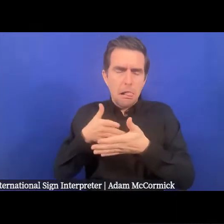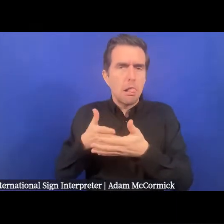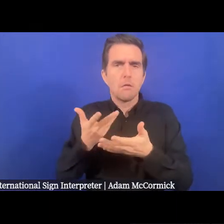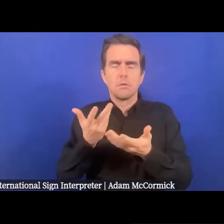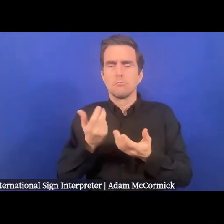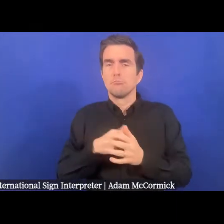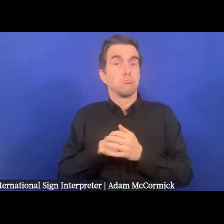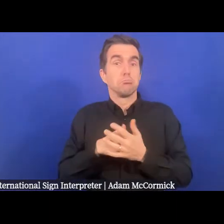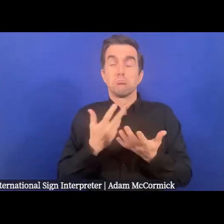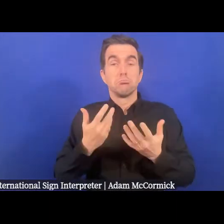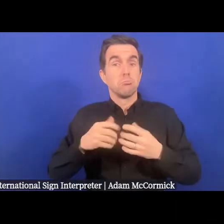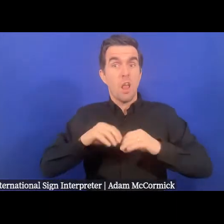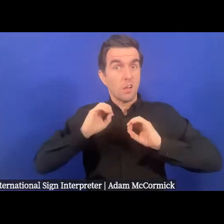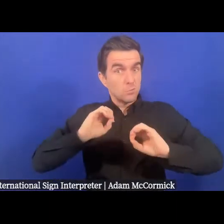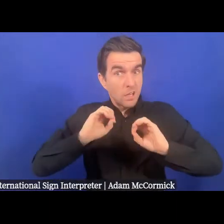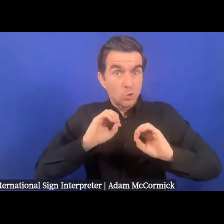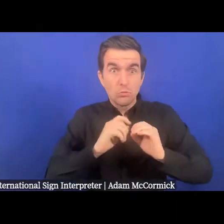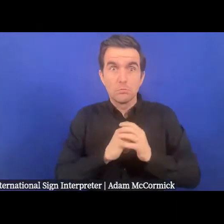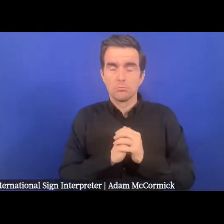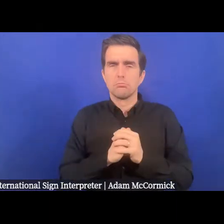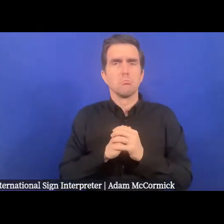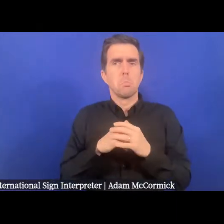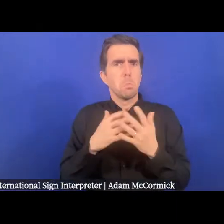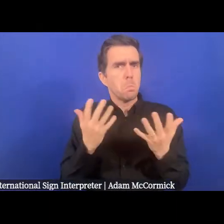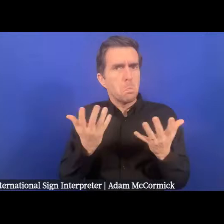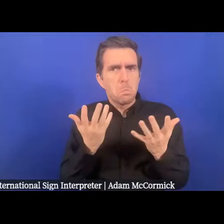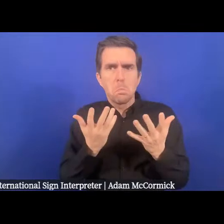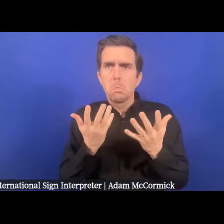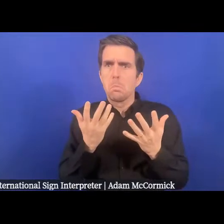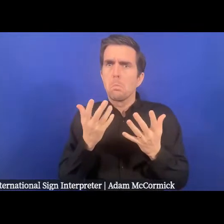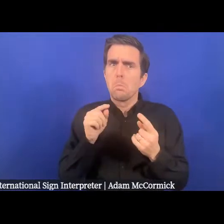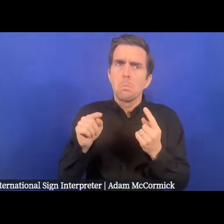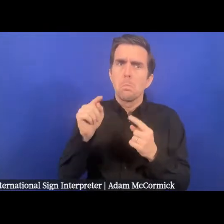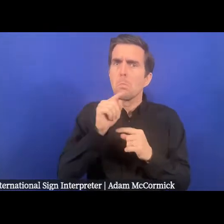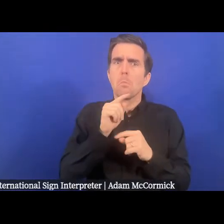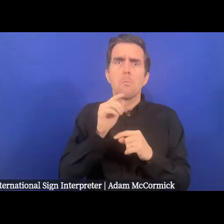barriers to them participating within the sector. Then